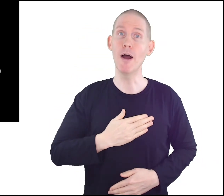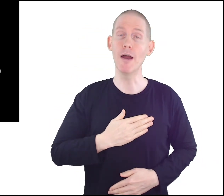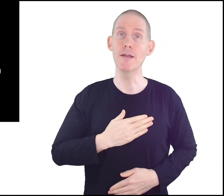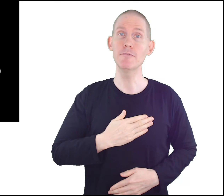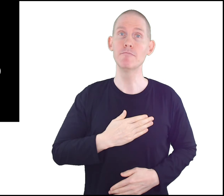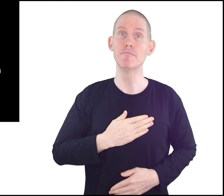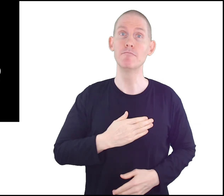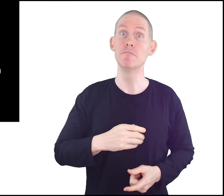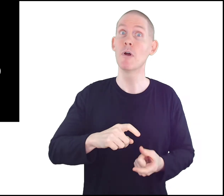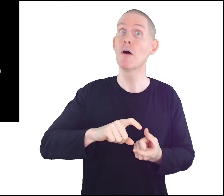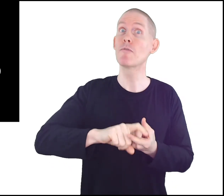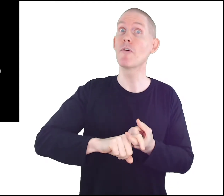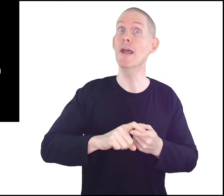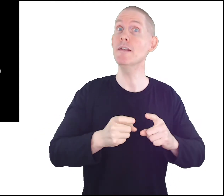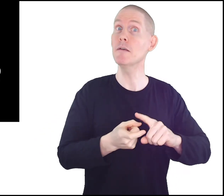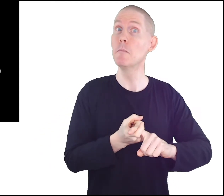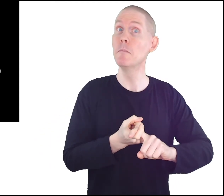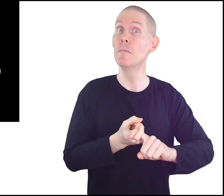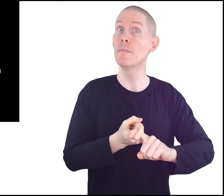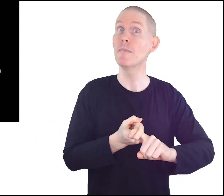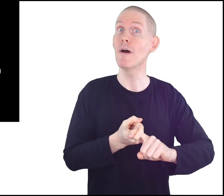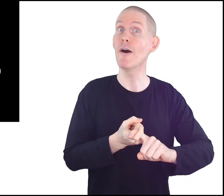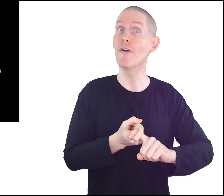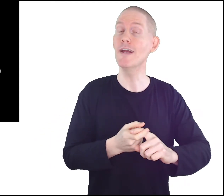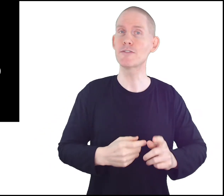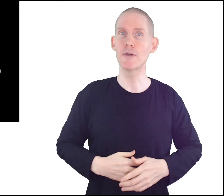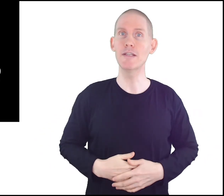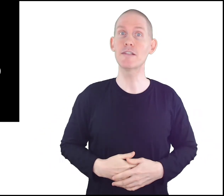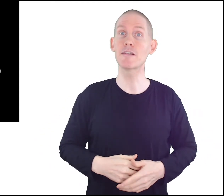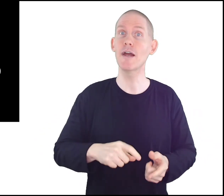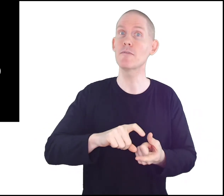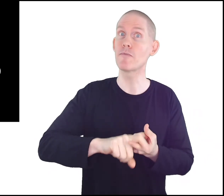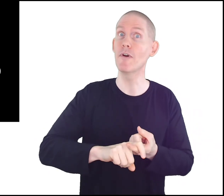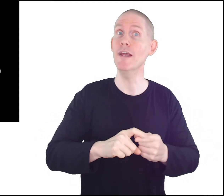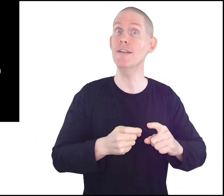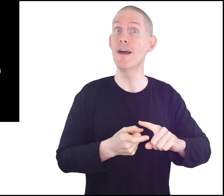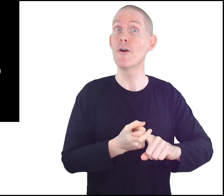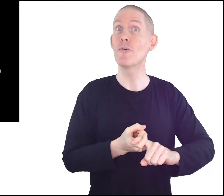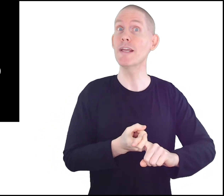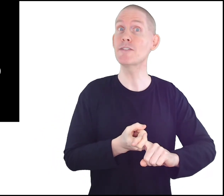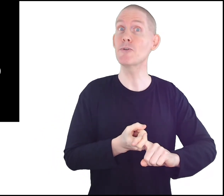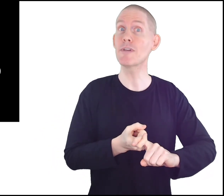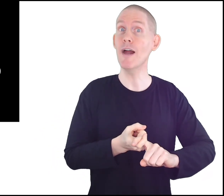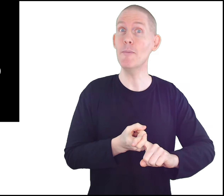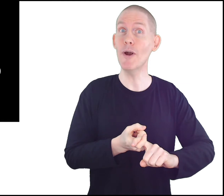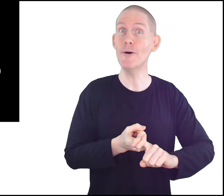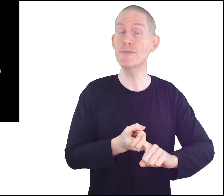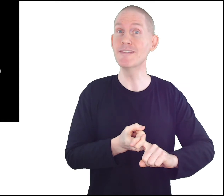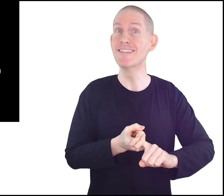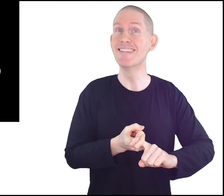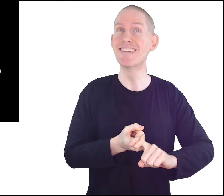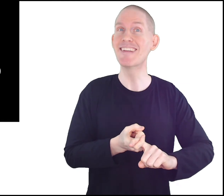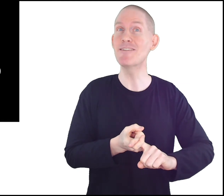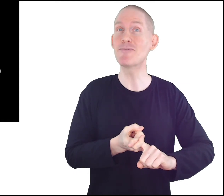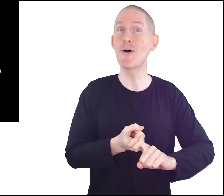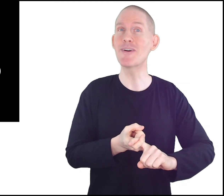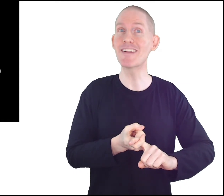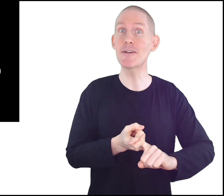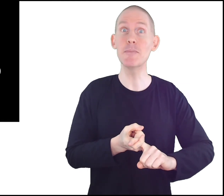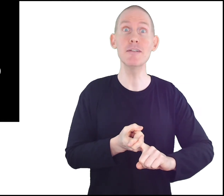my friend. All right, so I did the sign friend. Raise those eyebrows. Lean forward a little bit,